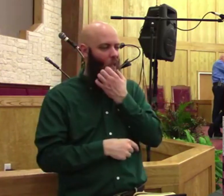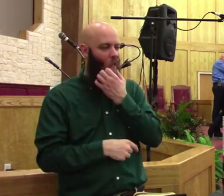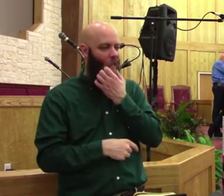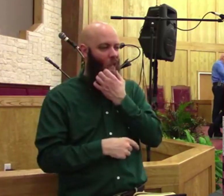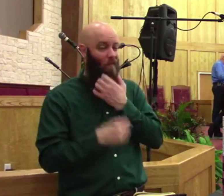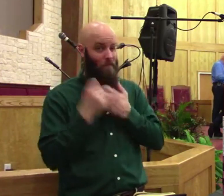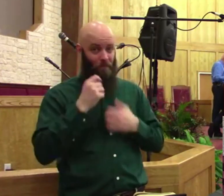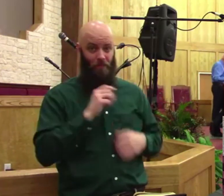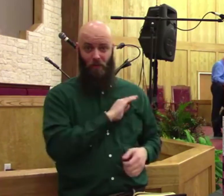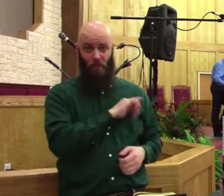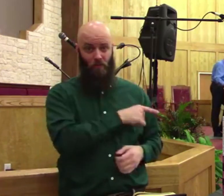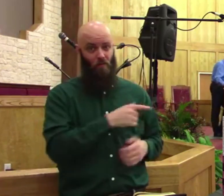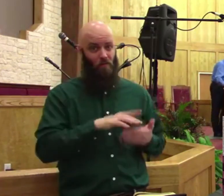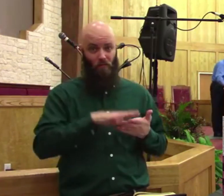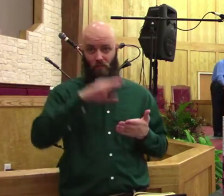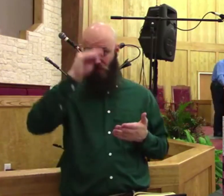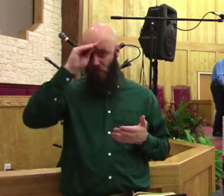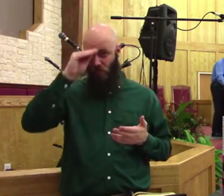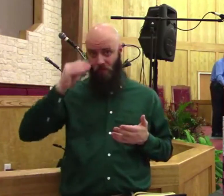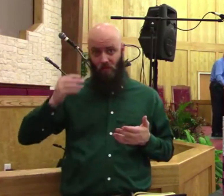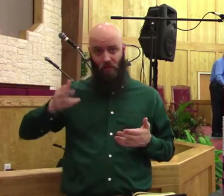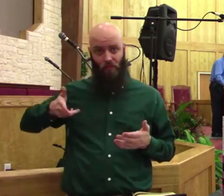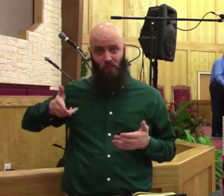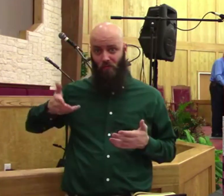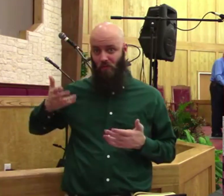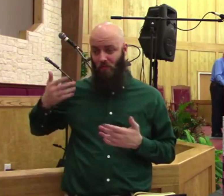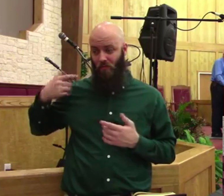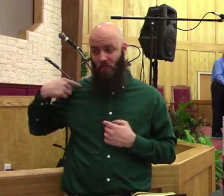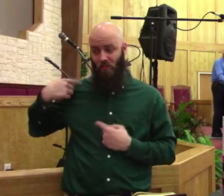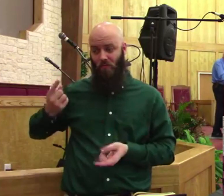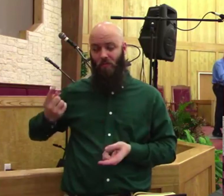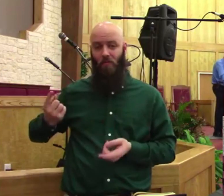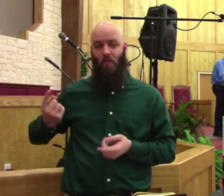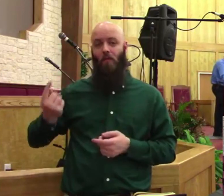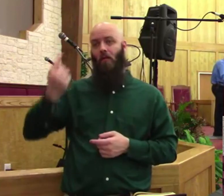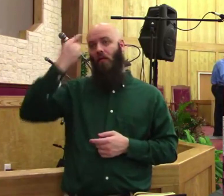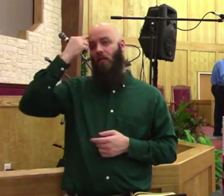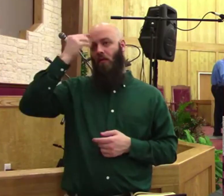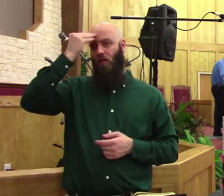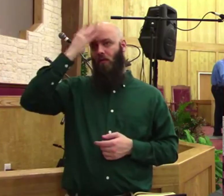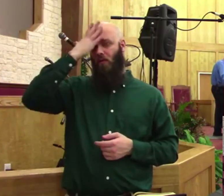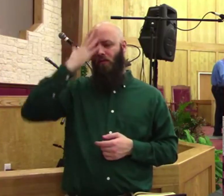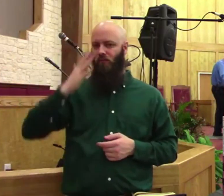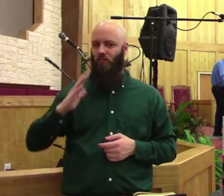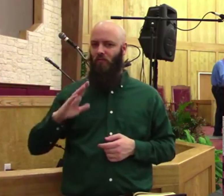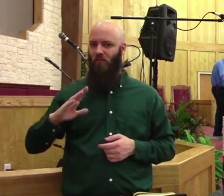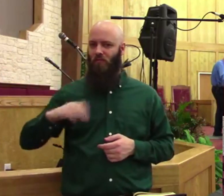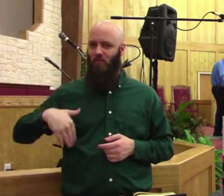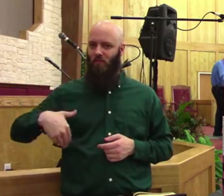learned from history. Maybe a reminder will help.